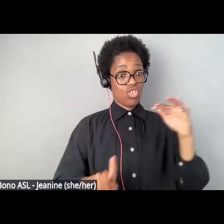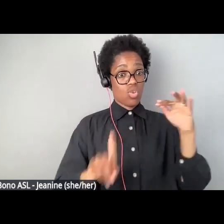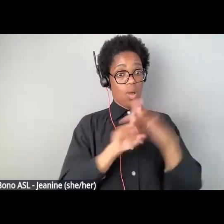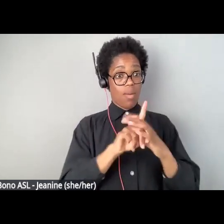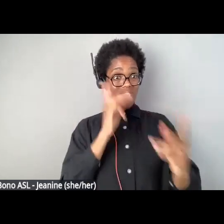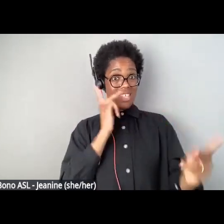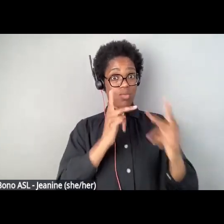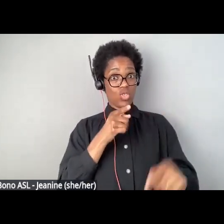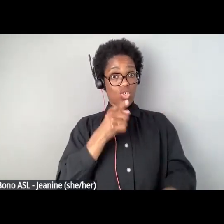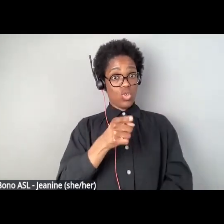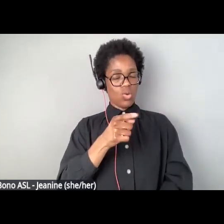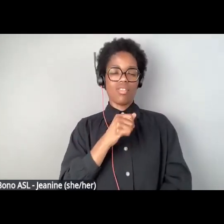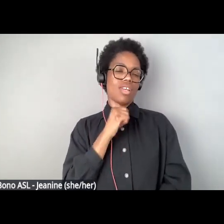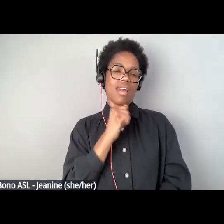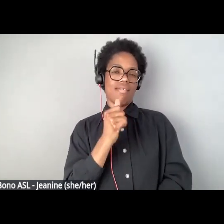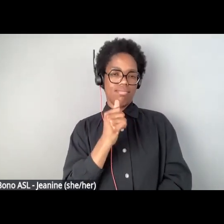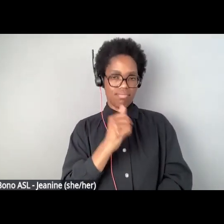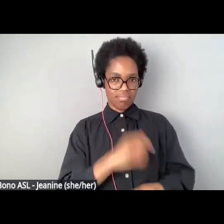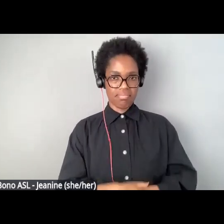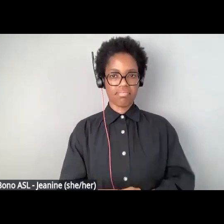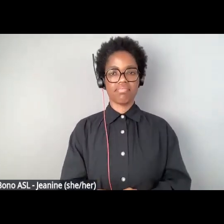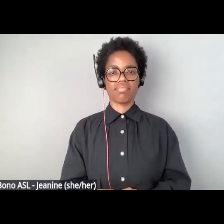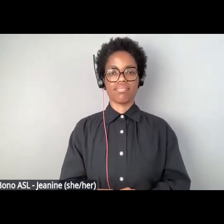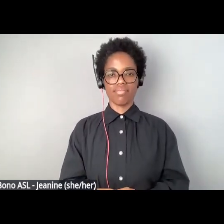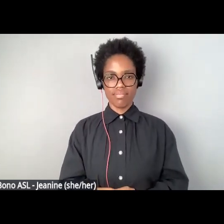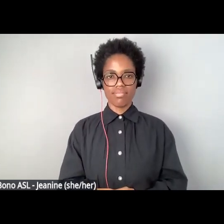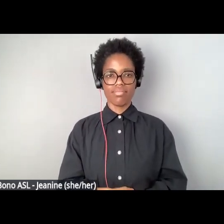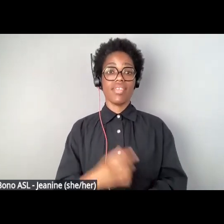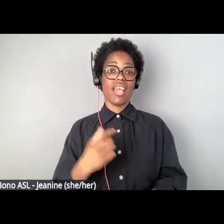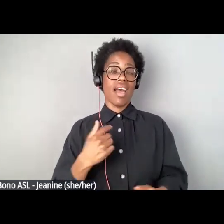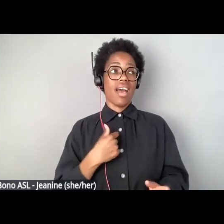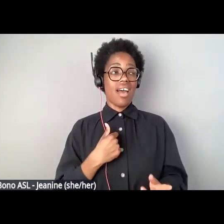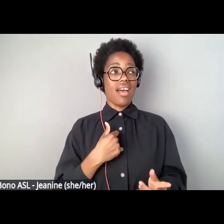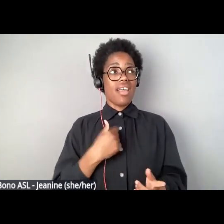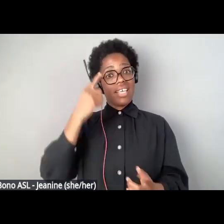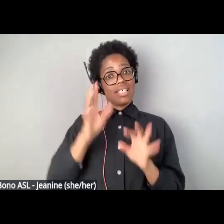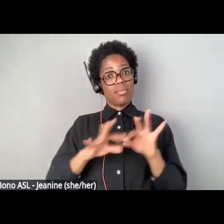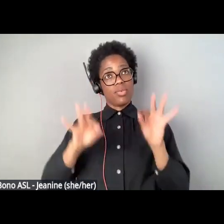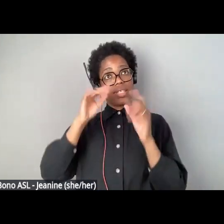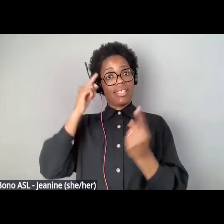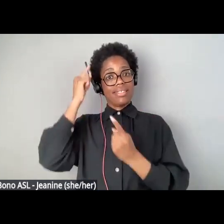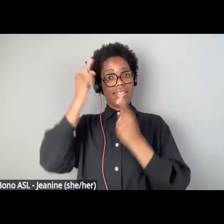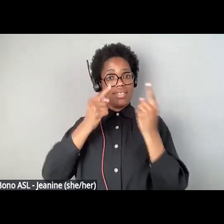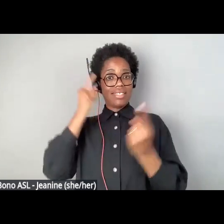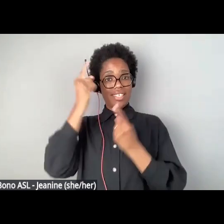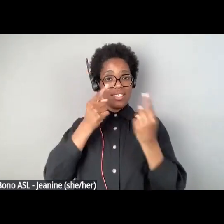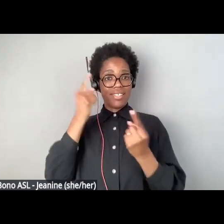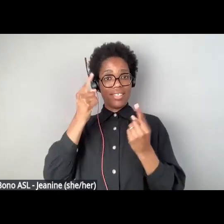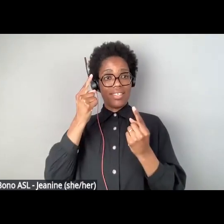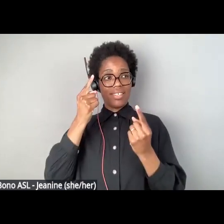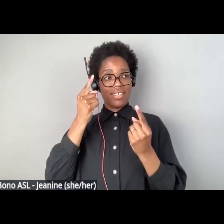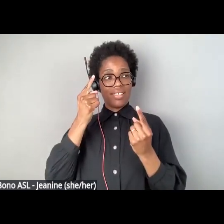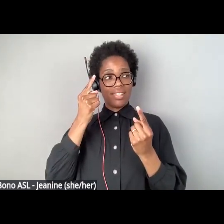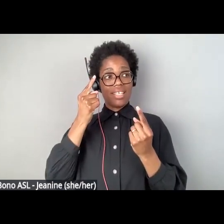types of ads you see is good for your brain and also bad for their marketing